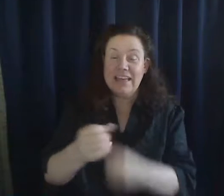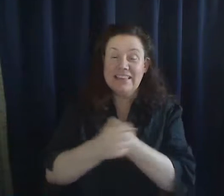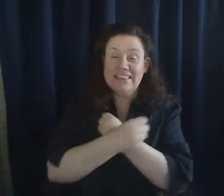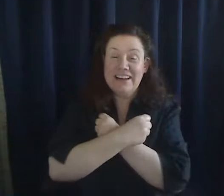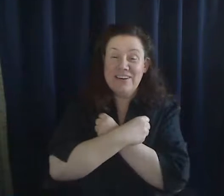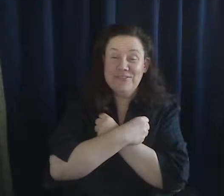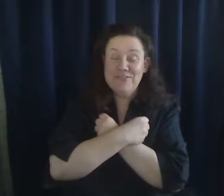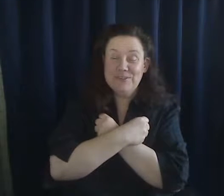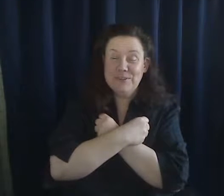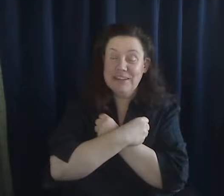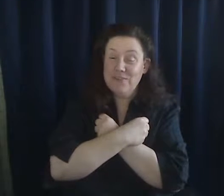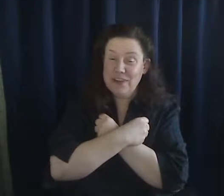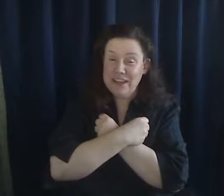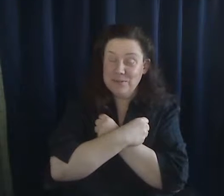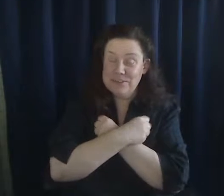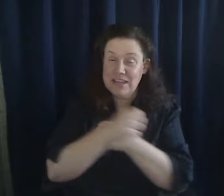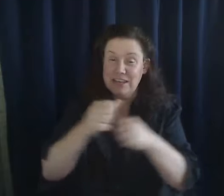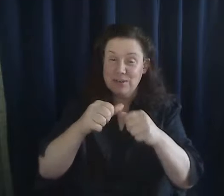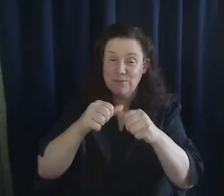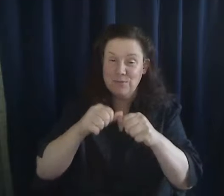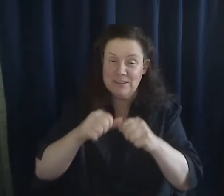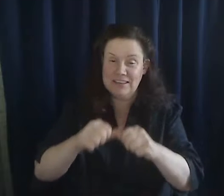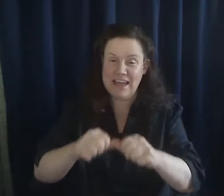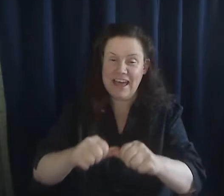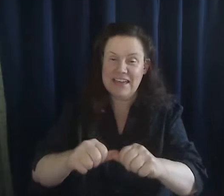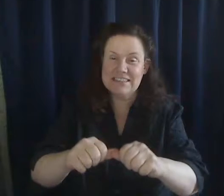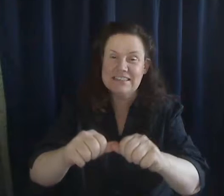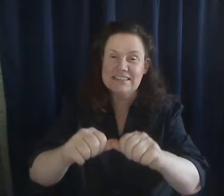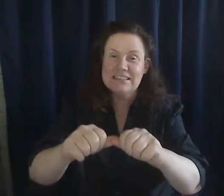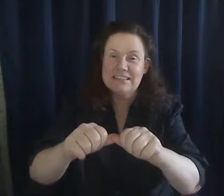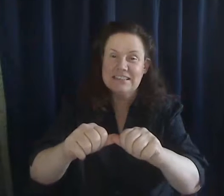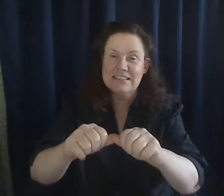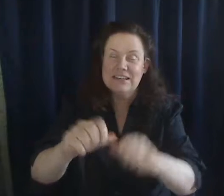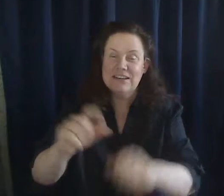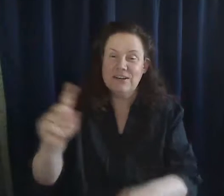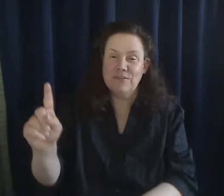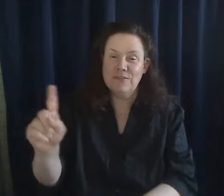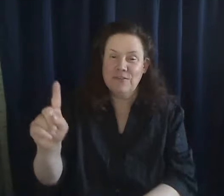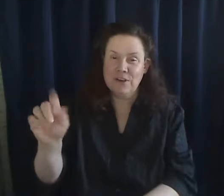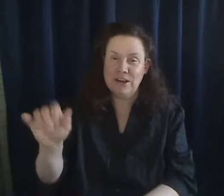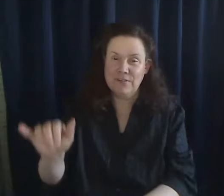And love will never end. We're signing will last forever.